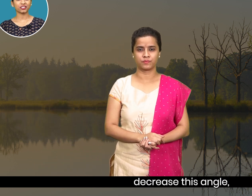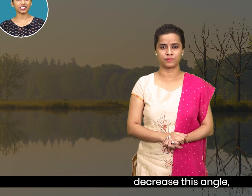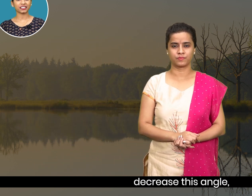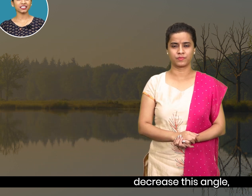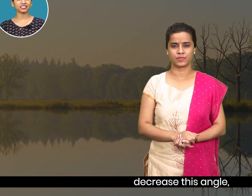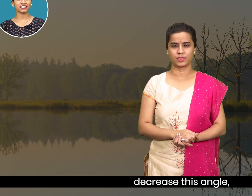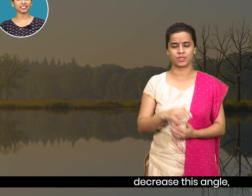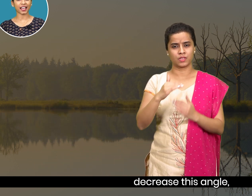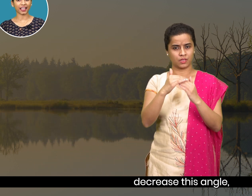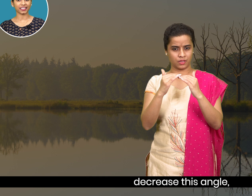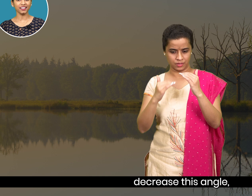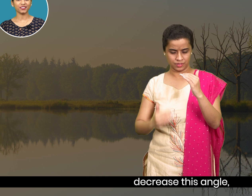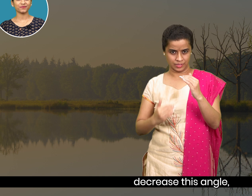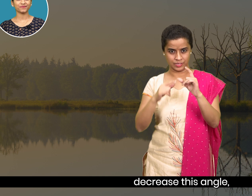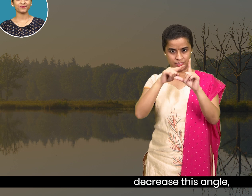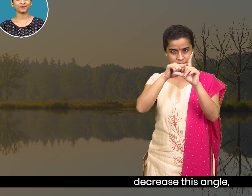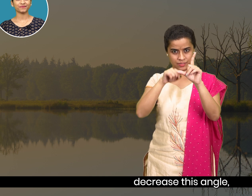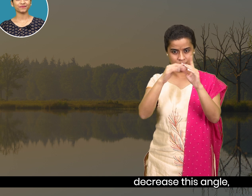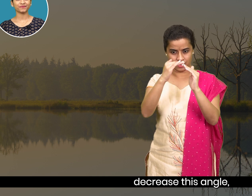As you decrease this angle,